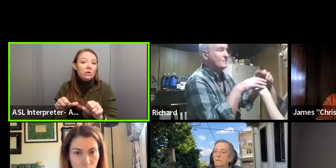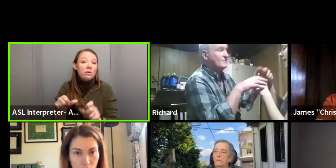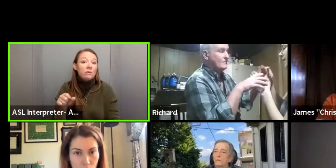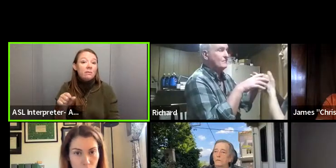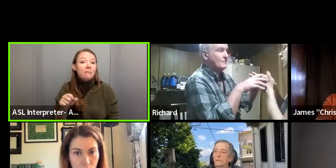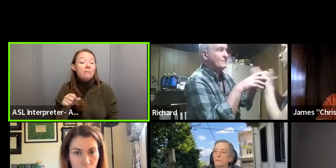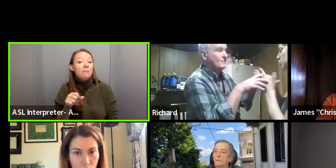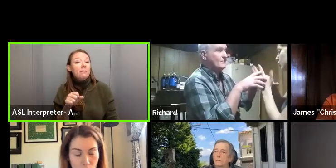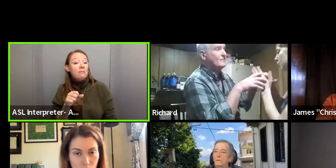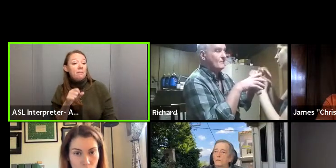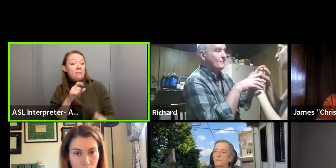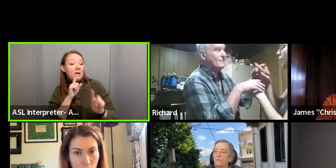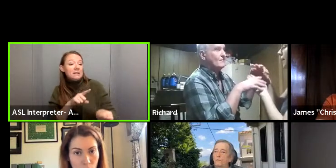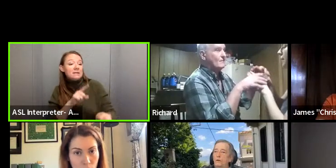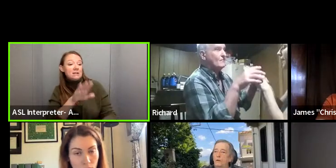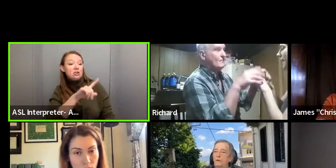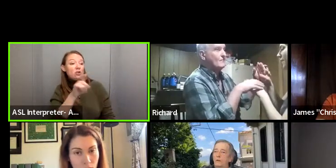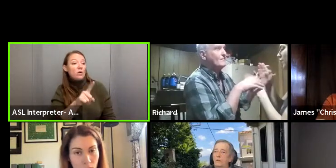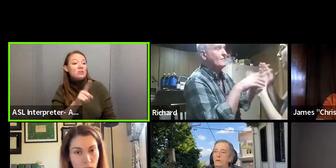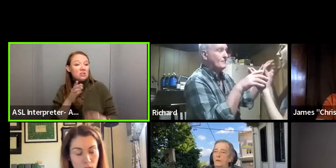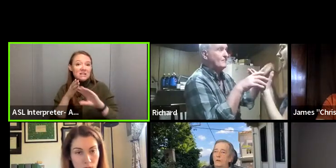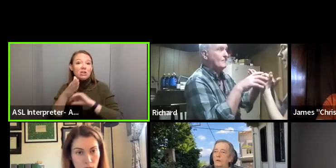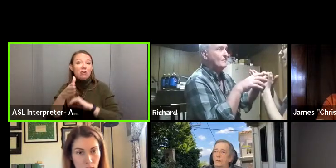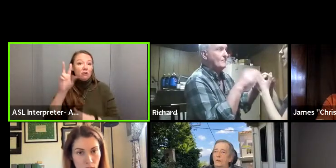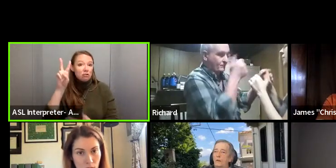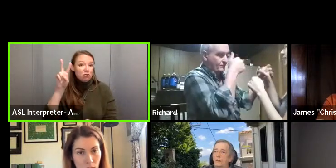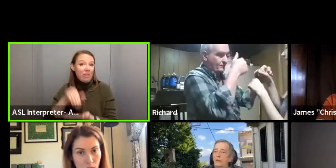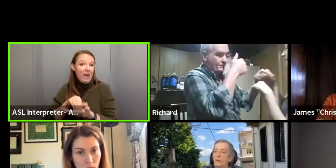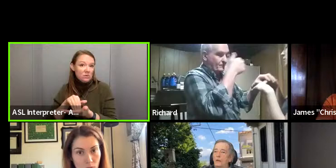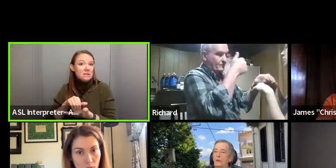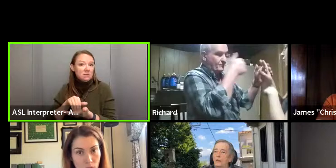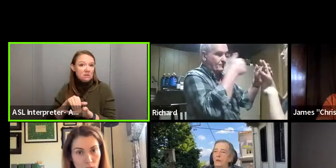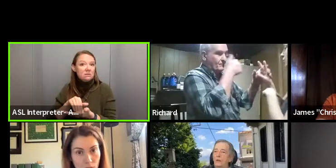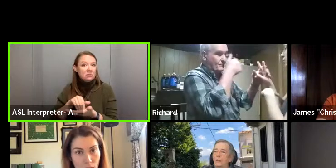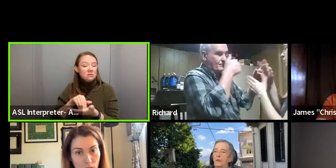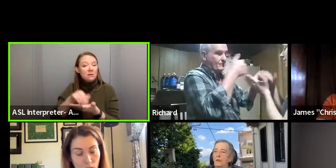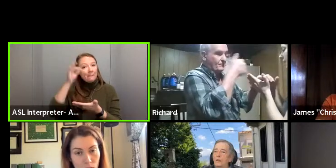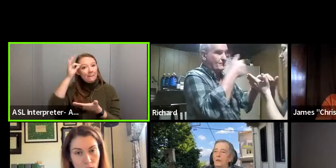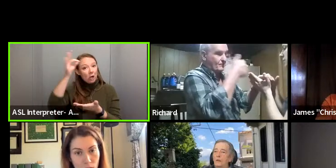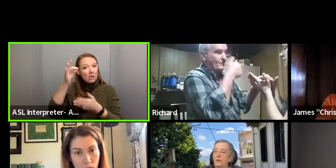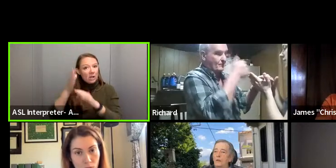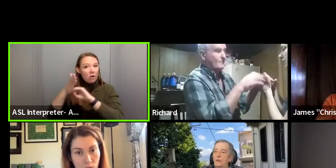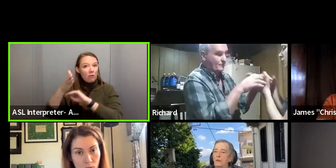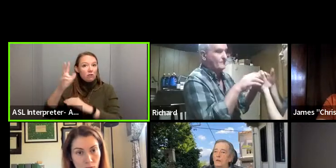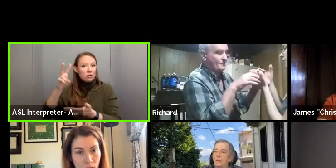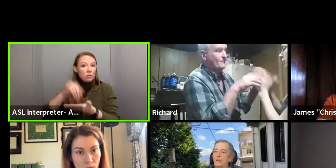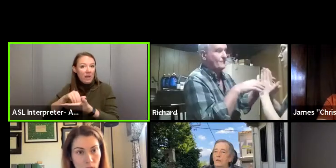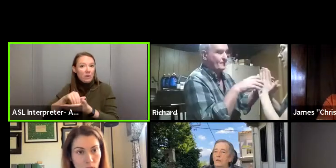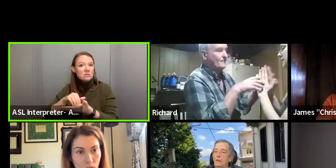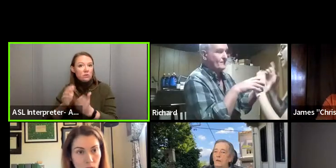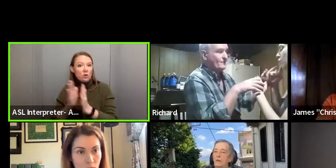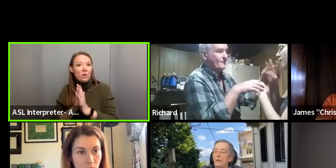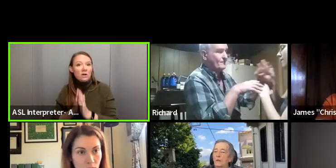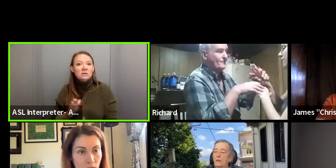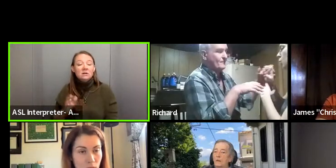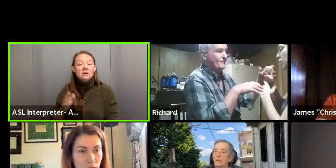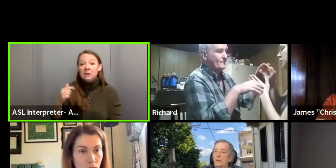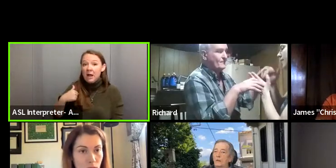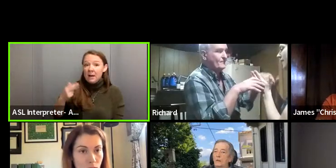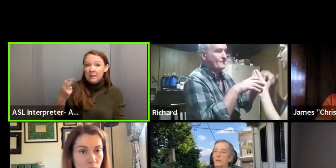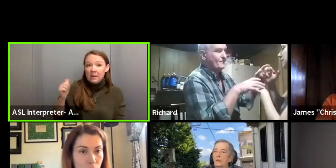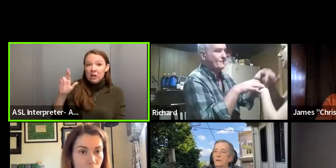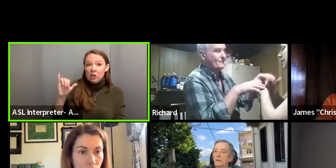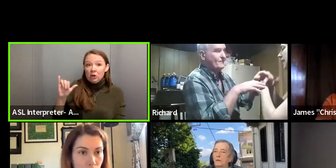question, over 2,000, just over 2,000 requests. Paul, this is Hillary. I just